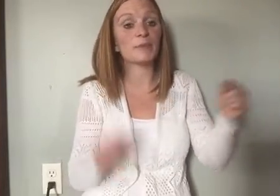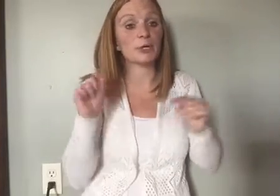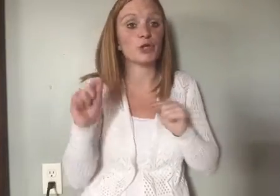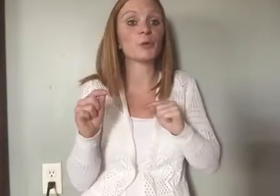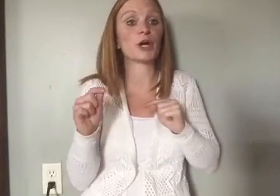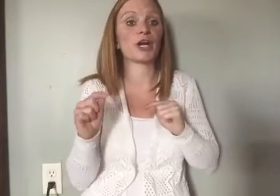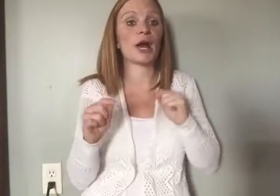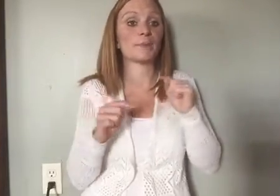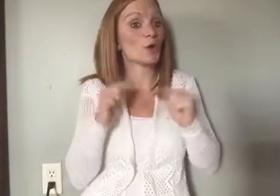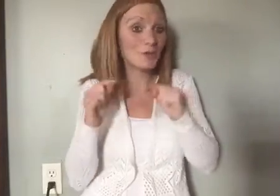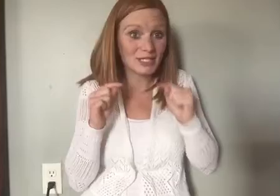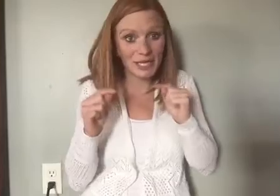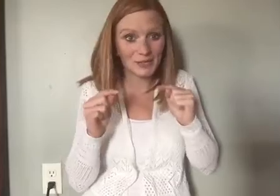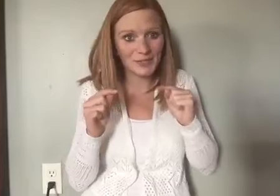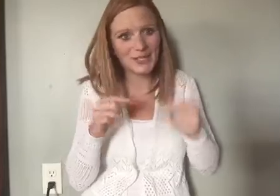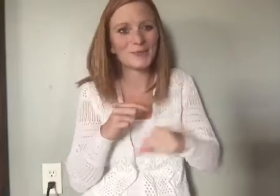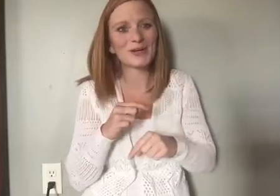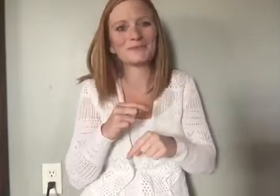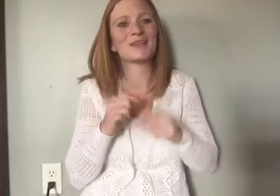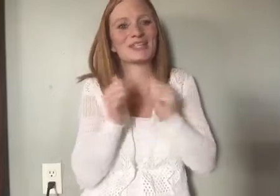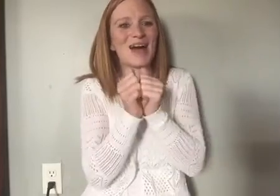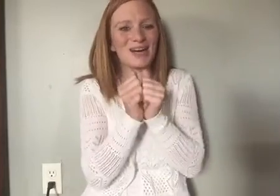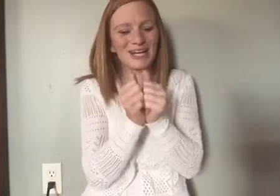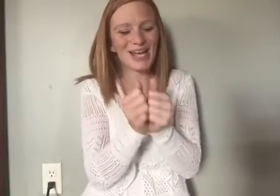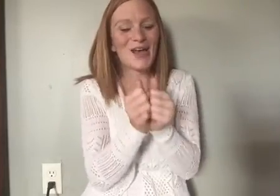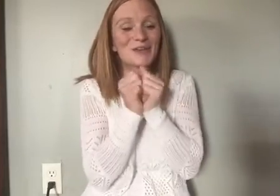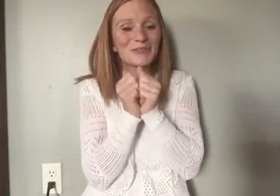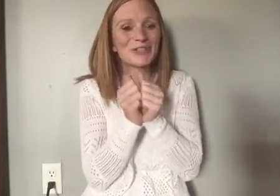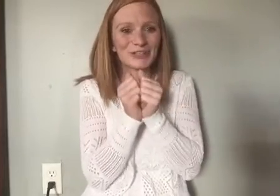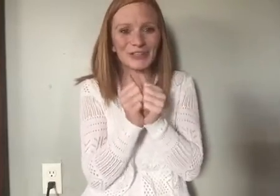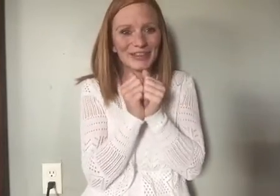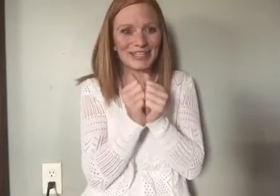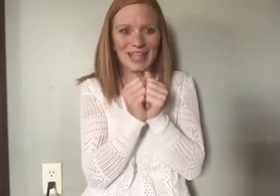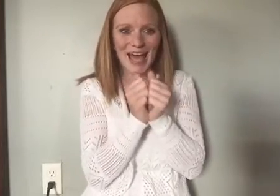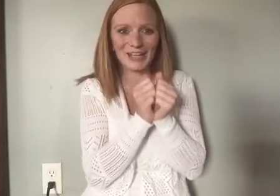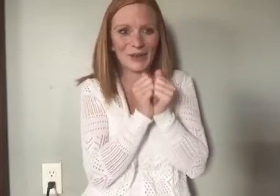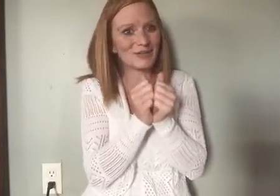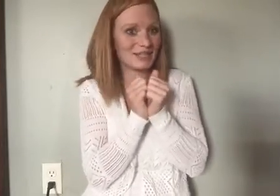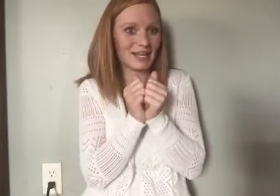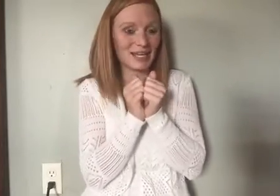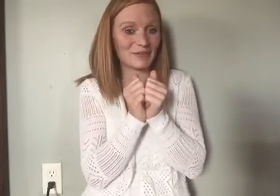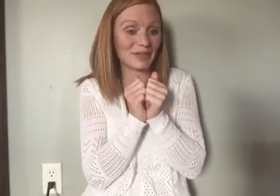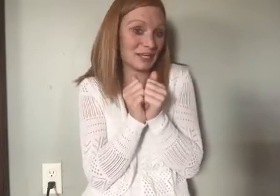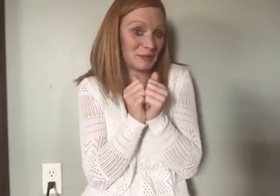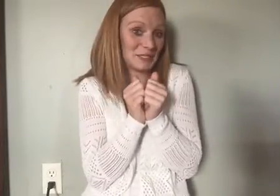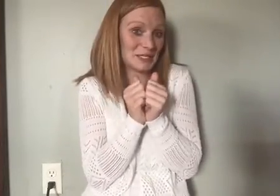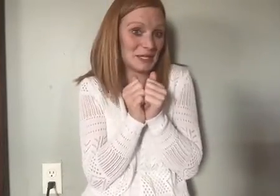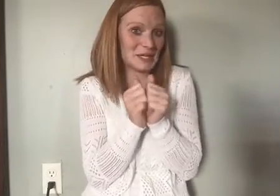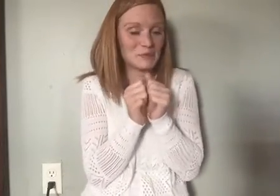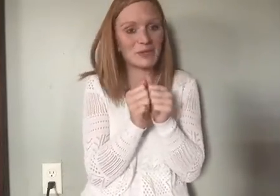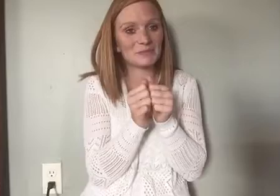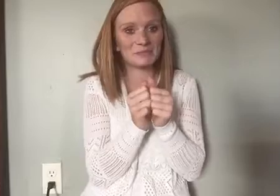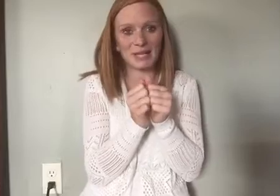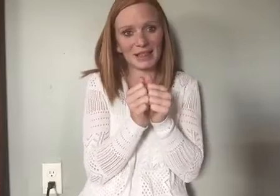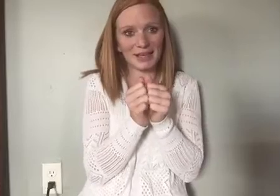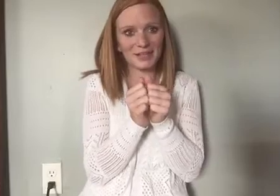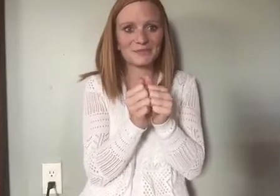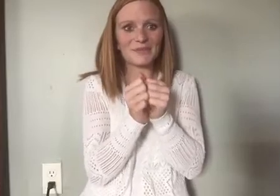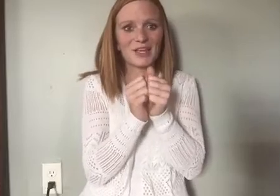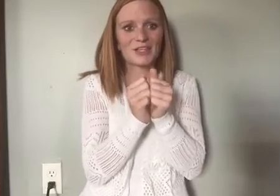but you are going steady with someone is how I first learned the sign, going steady. I don't think anyone says that anymore, but I like it. So